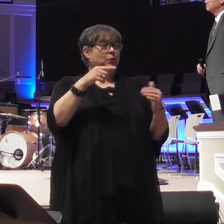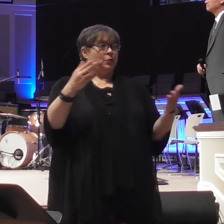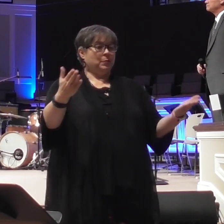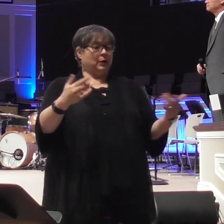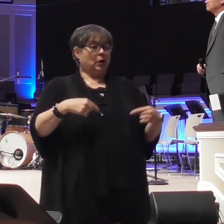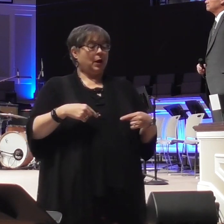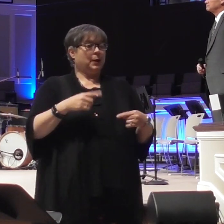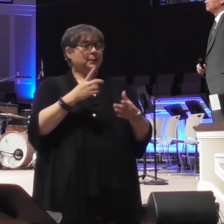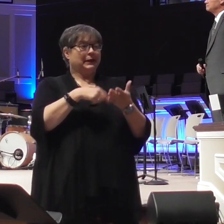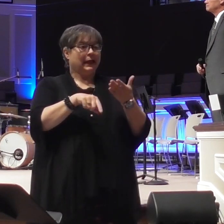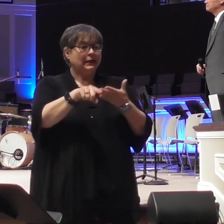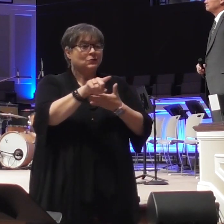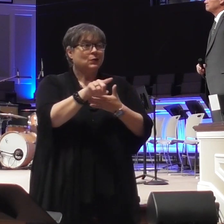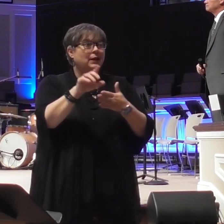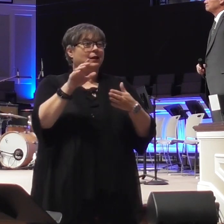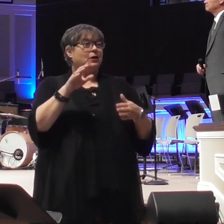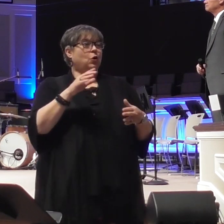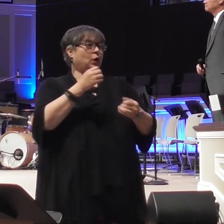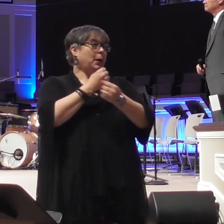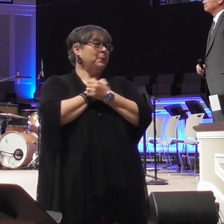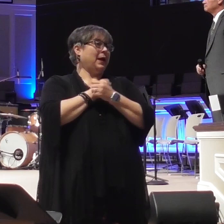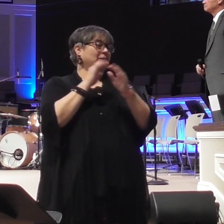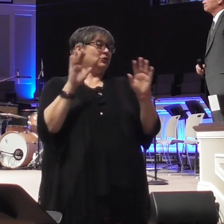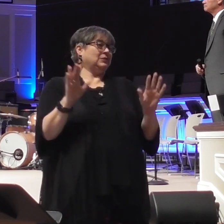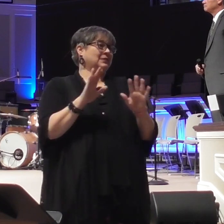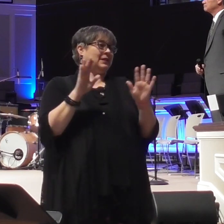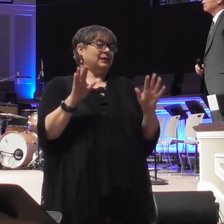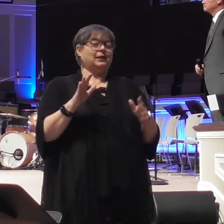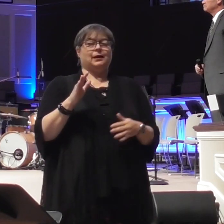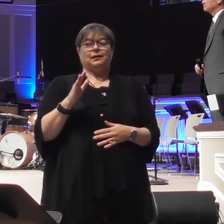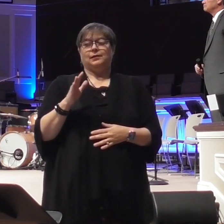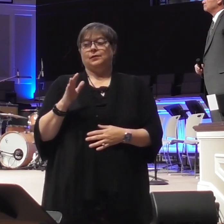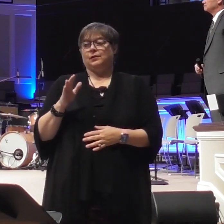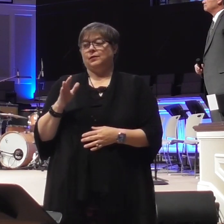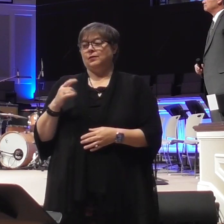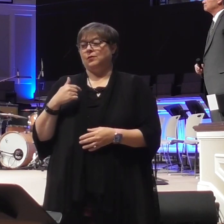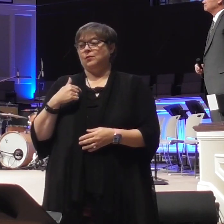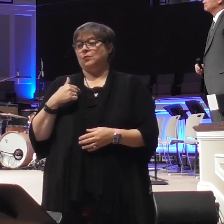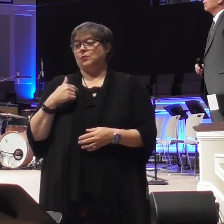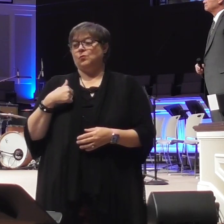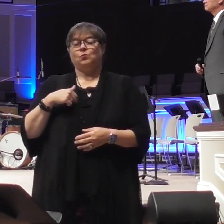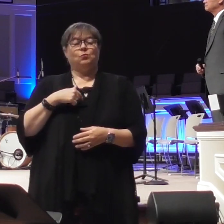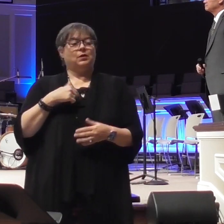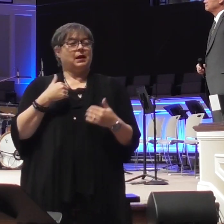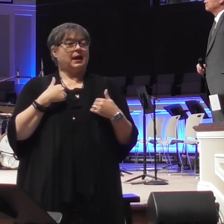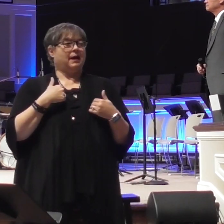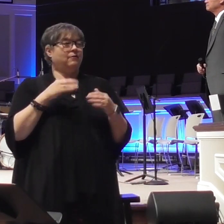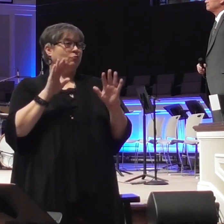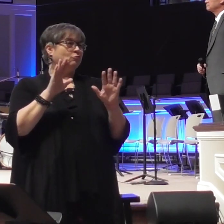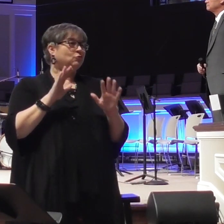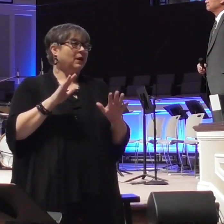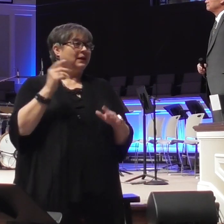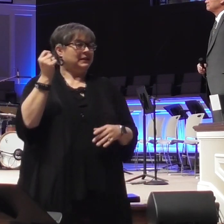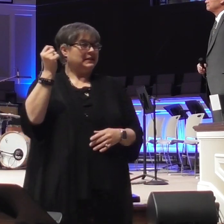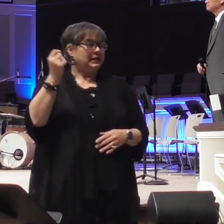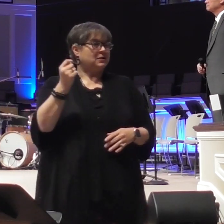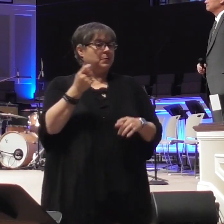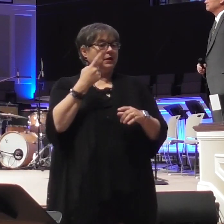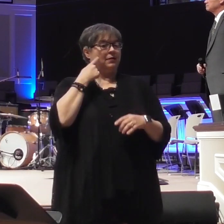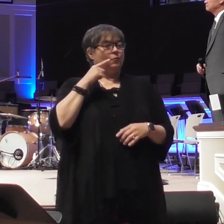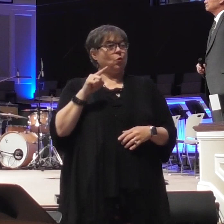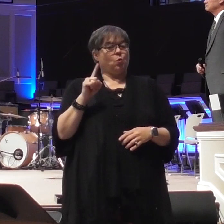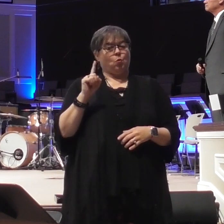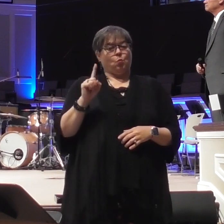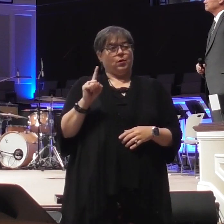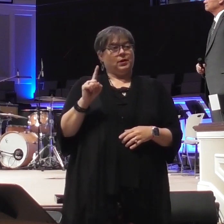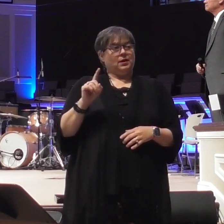Compassion Sunday. Always a great Sunday in the life of our church. Have a great testimony from one of the kids that Compassion has reached